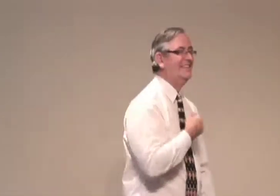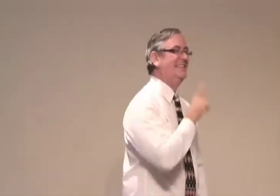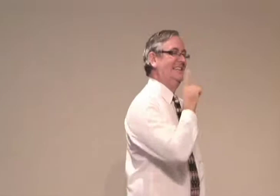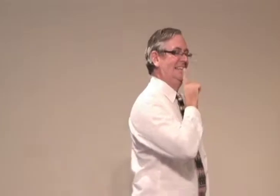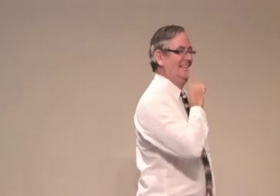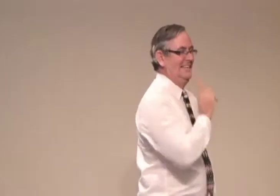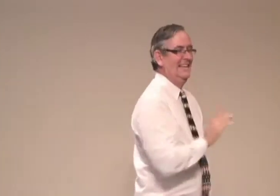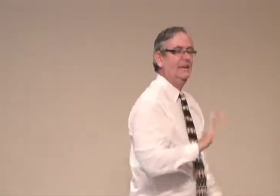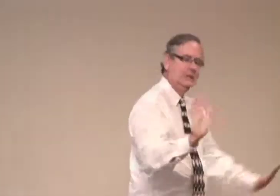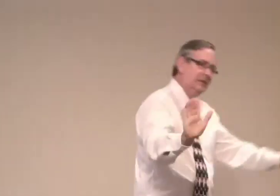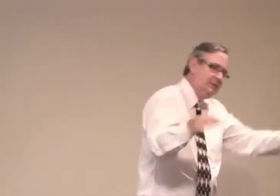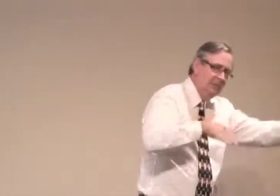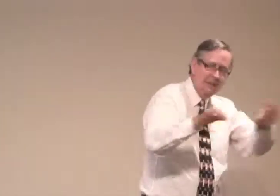I didn't know what I was going to do.